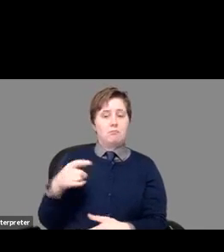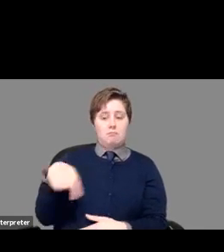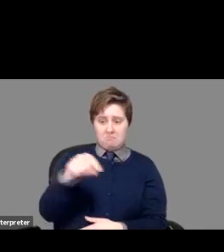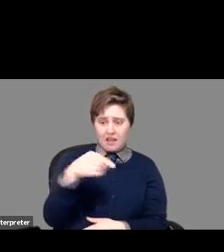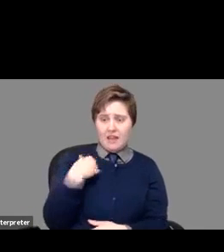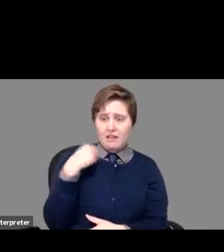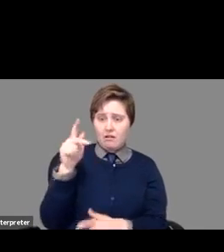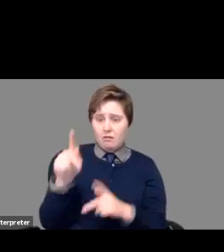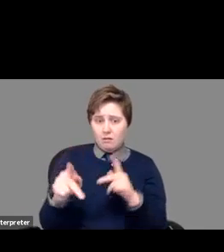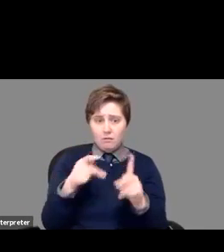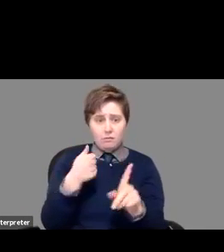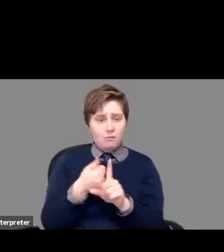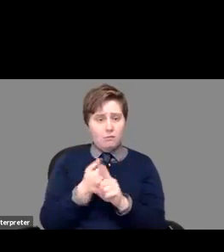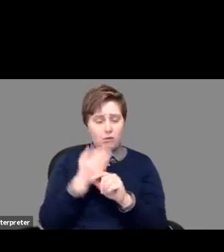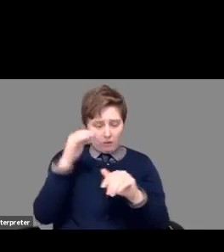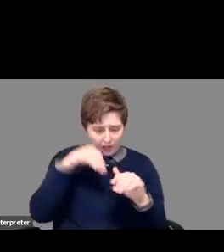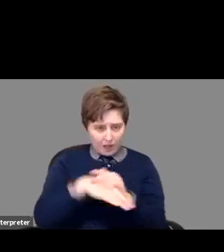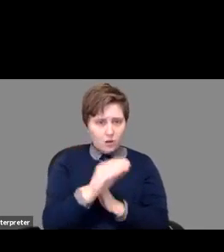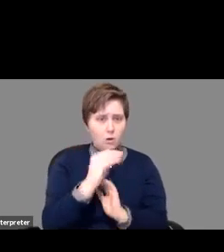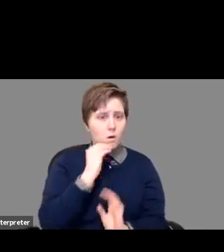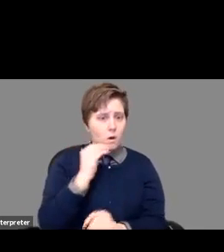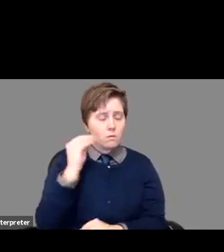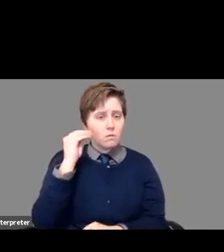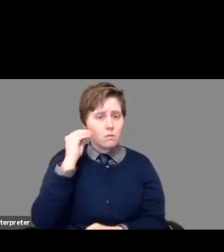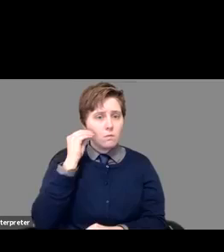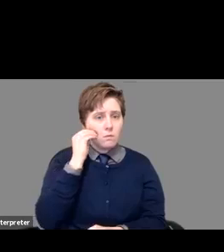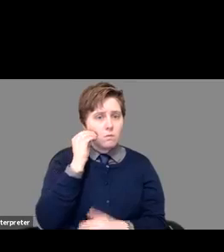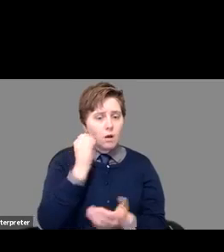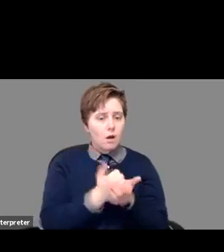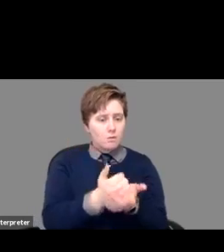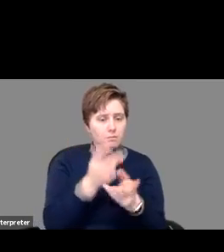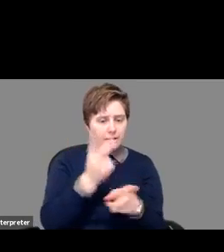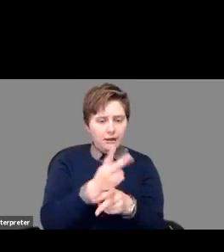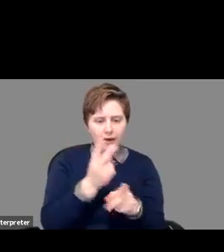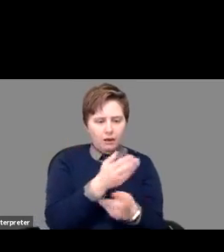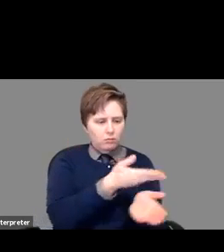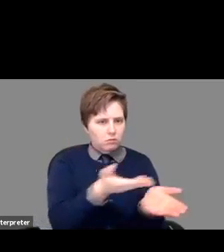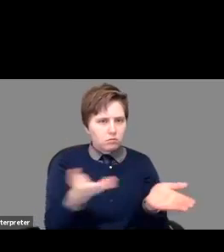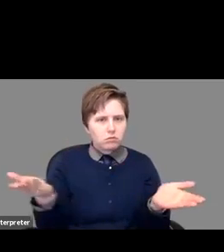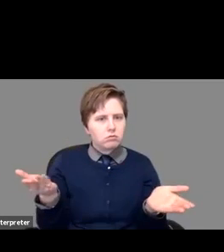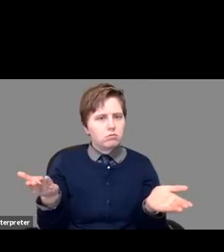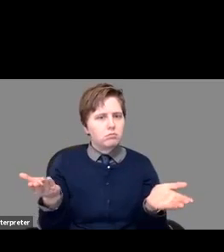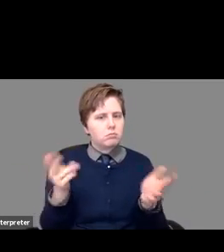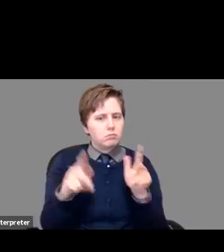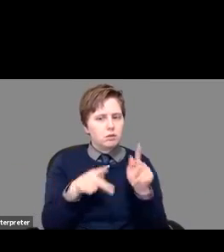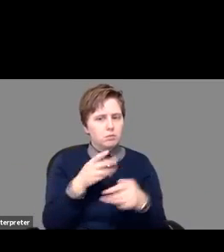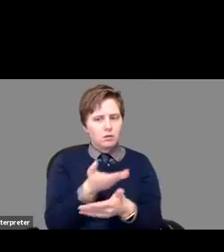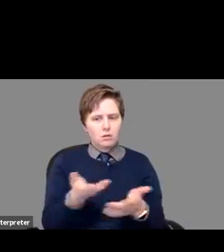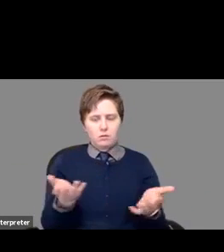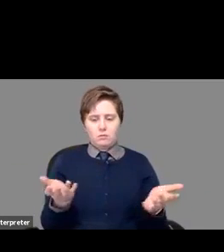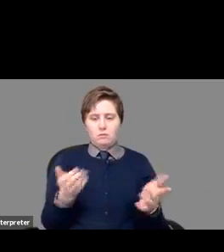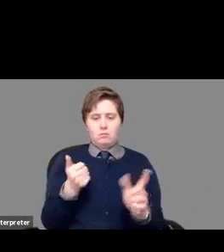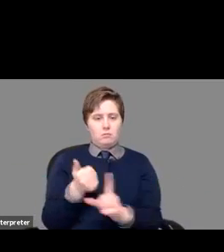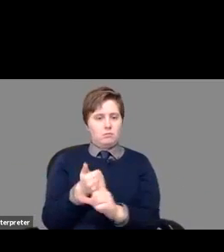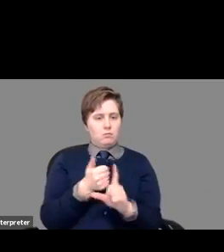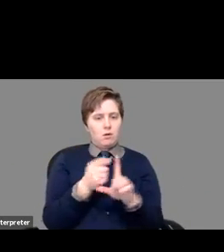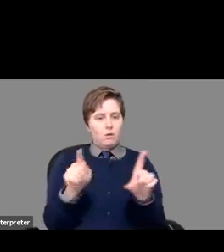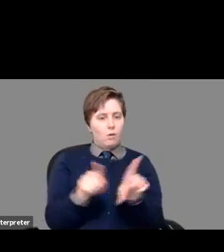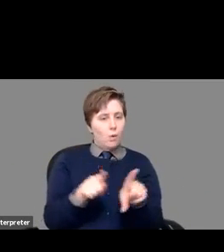people that were going into homes and helping to take care of some of these individuals who also